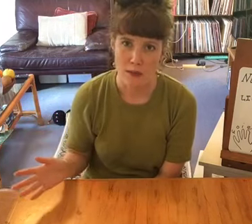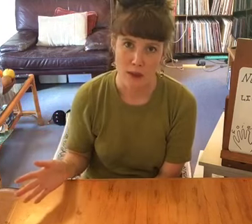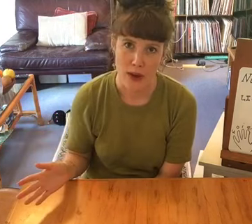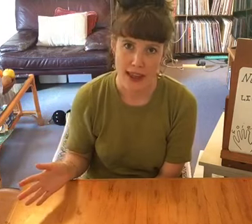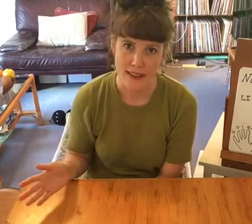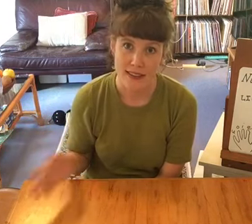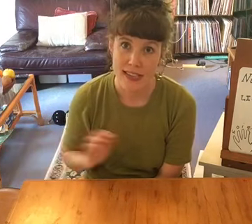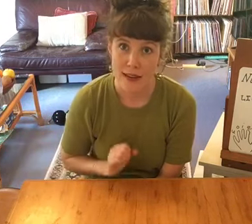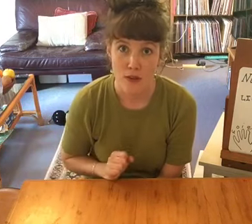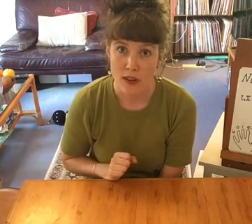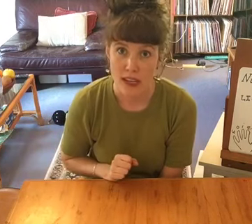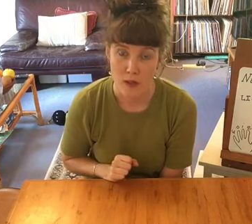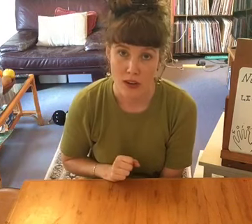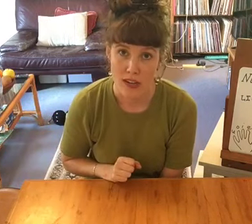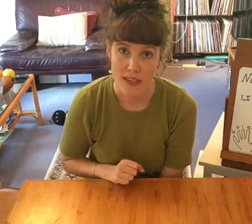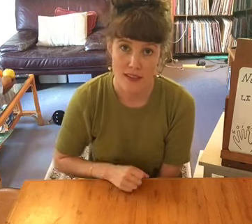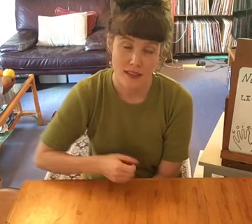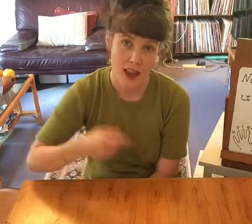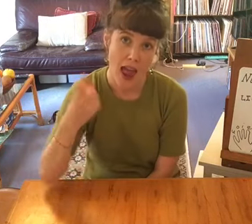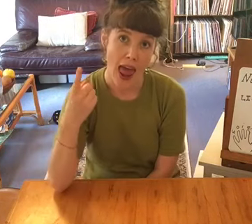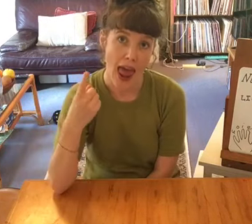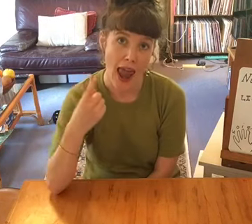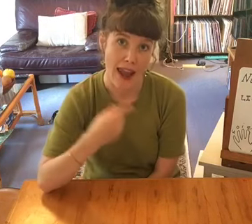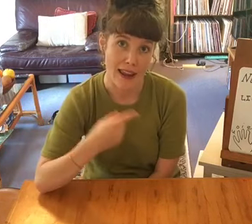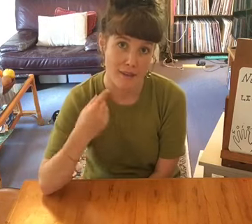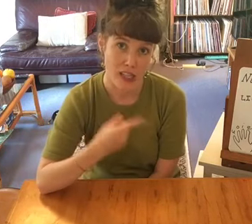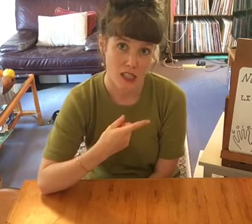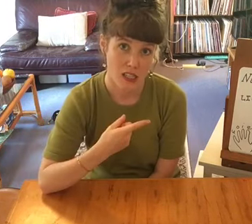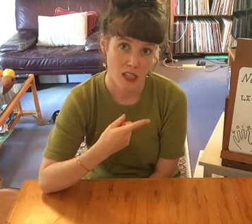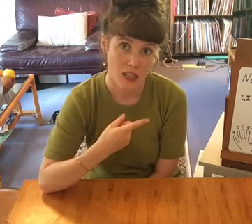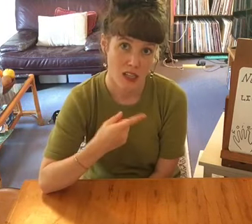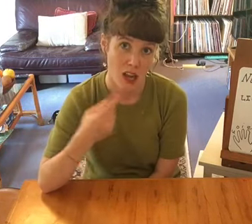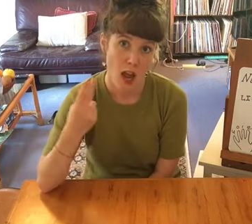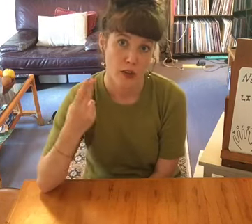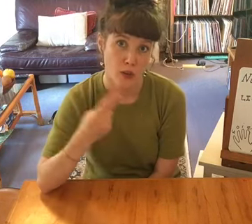your hands. See if you can guess what it is. 11, 12,